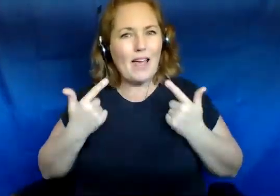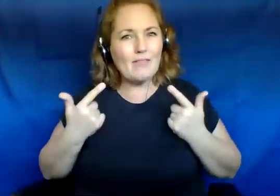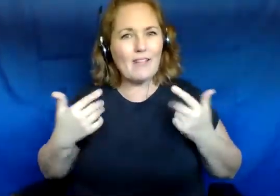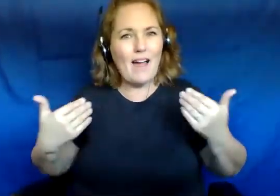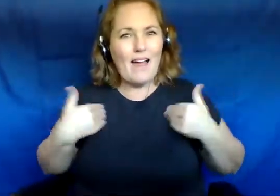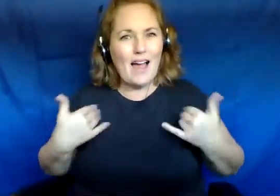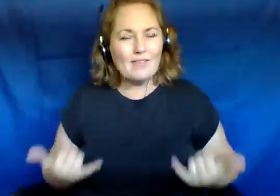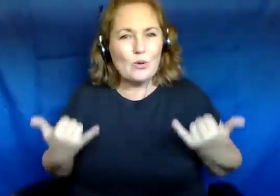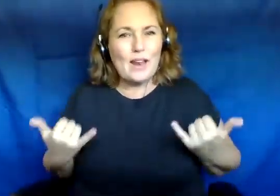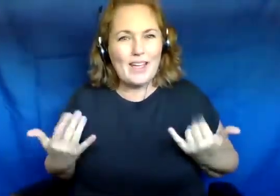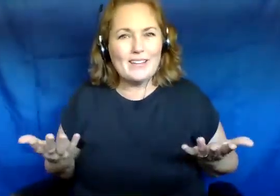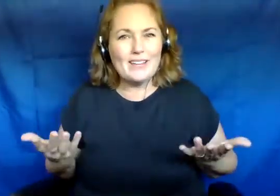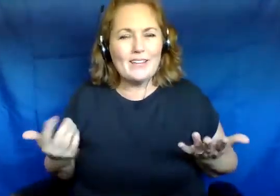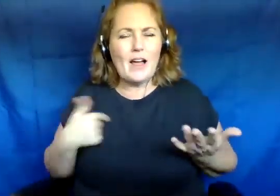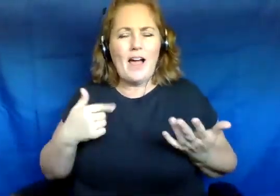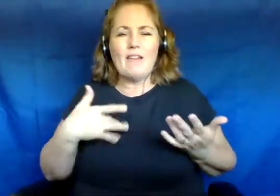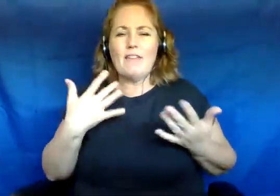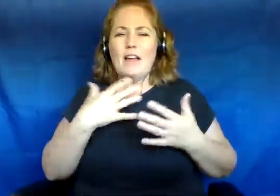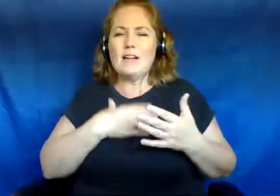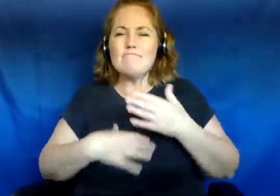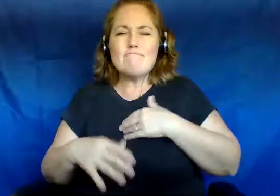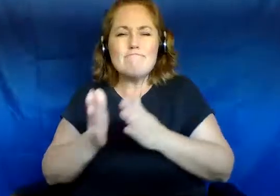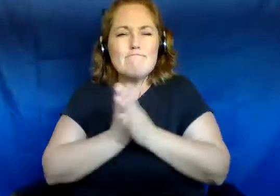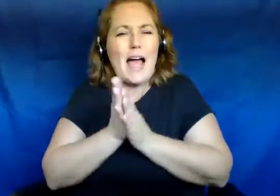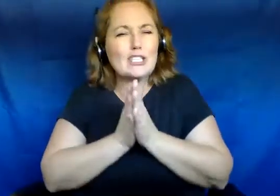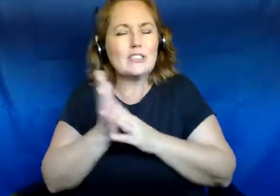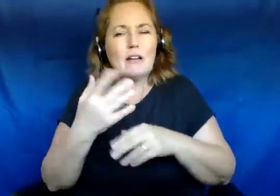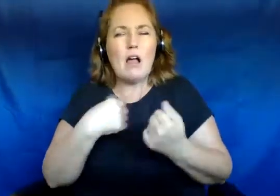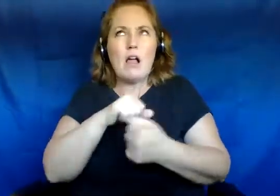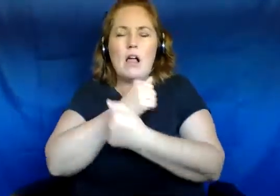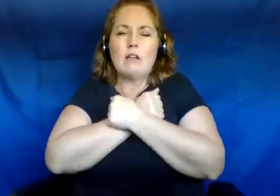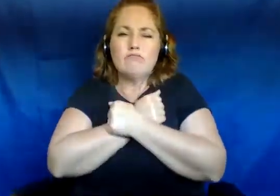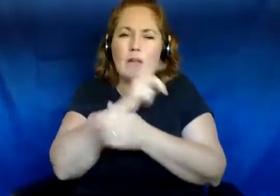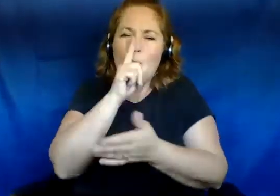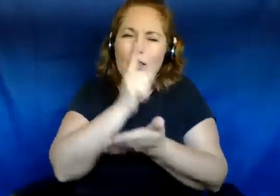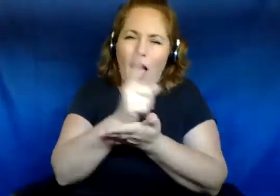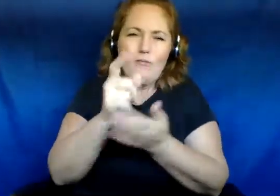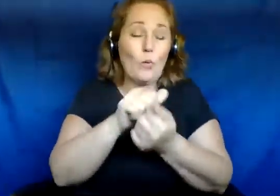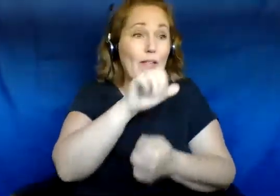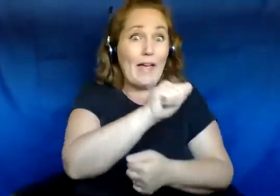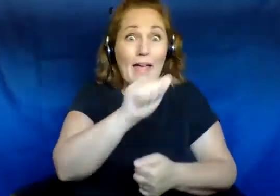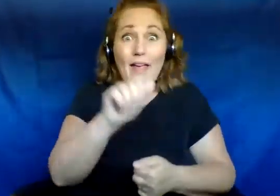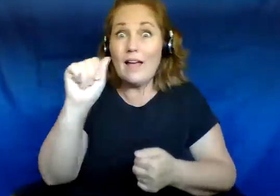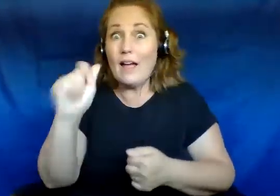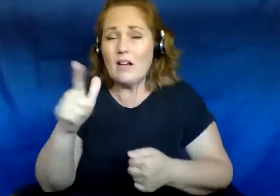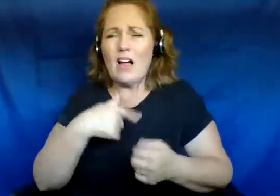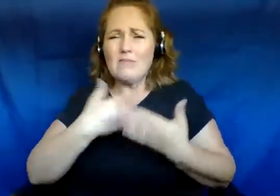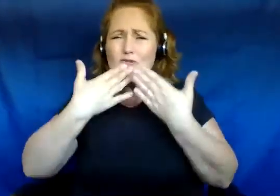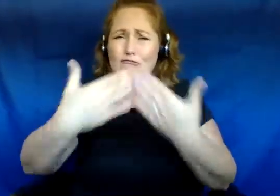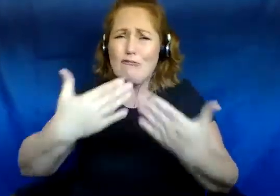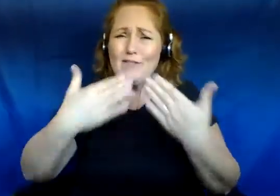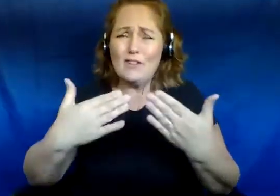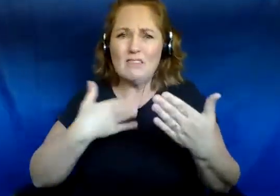am so passionately in love with AA and Al-Anon. And I am so grateful that I